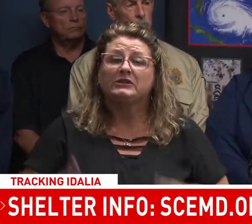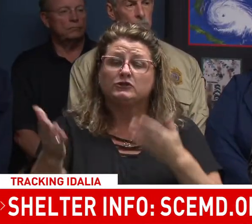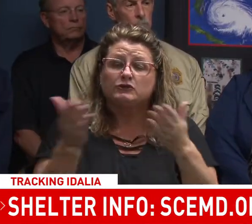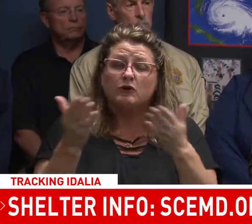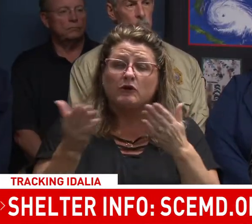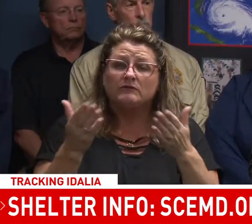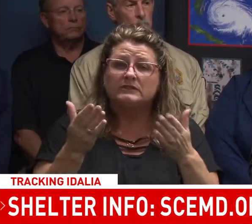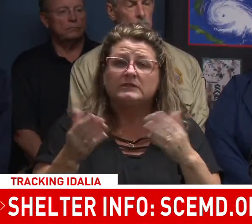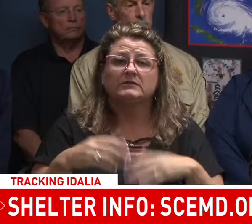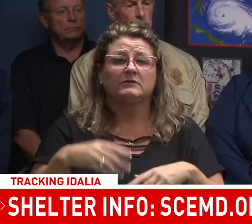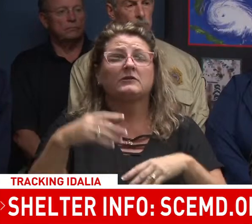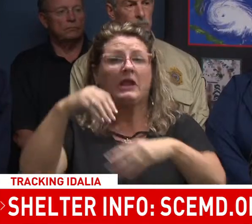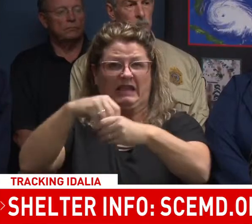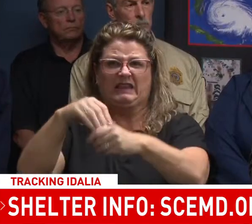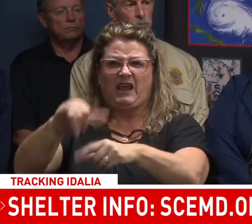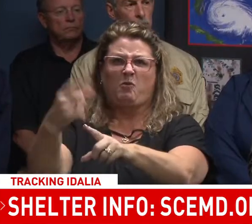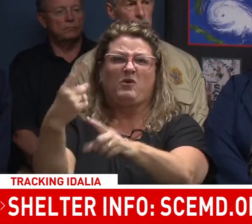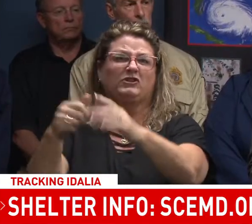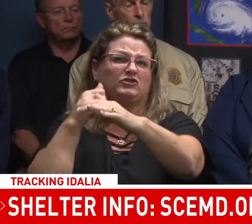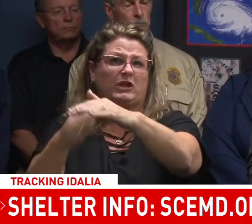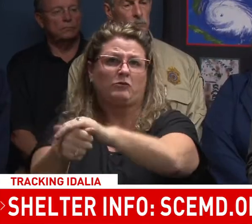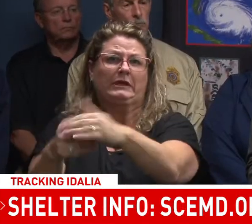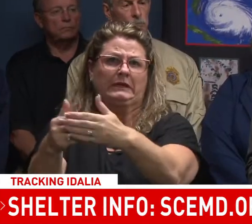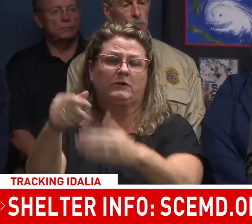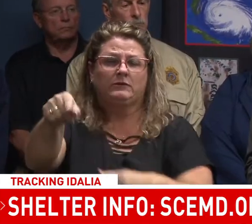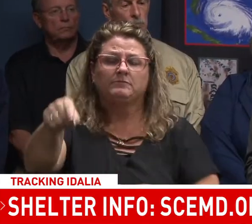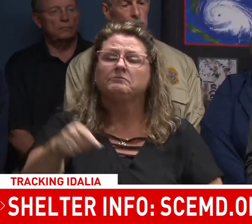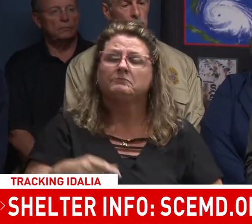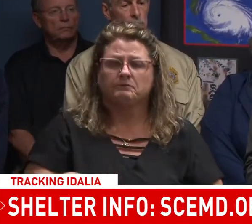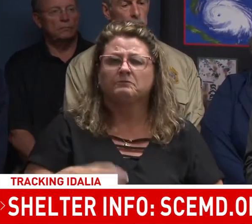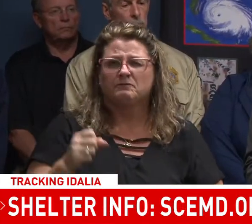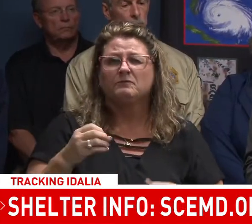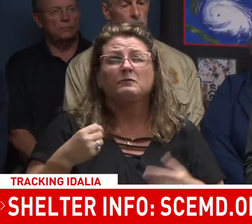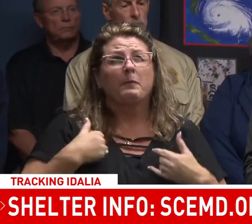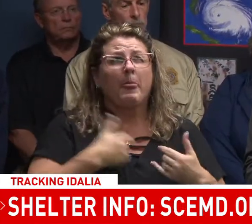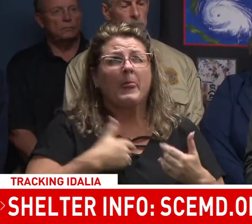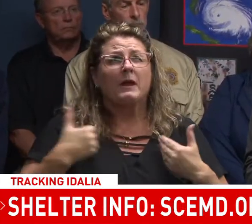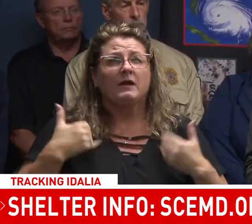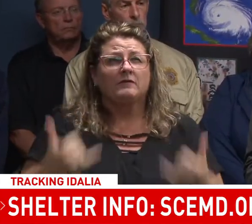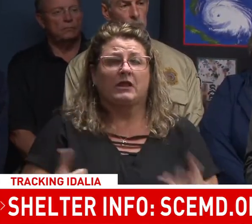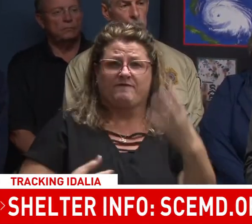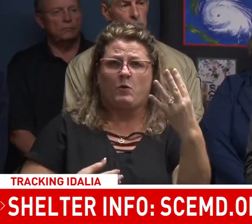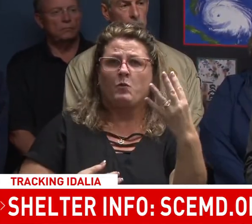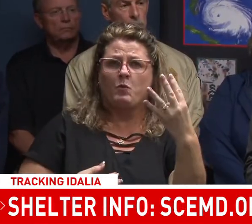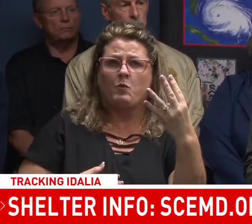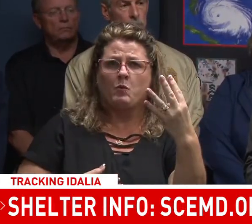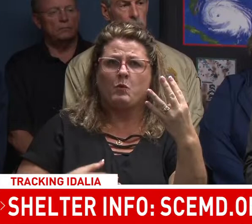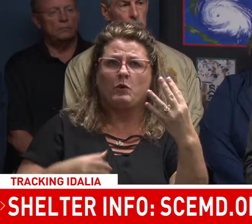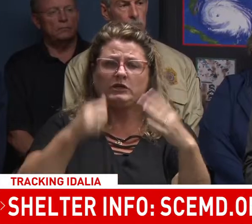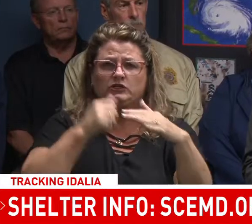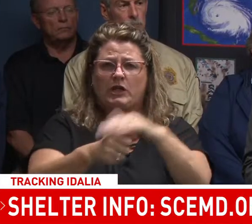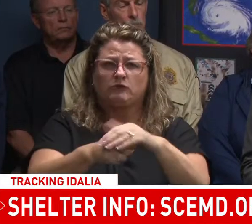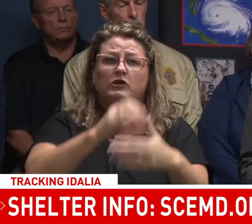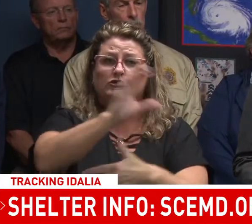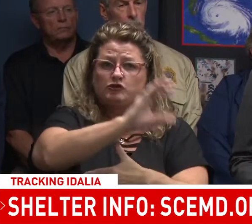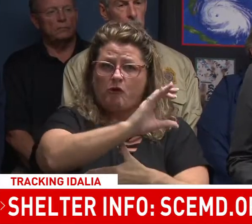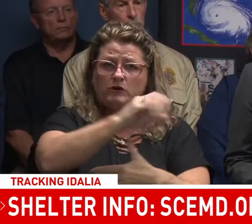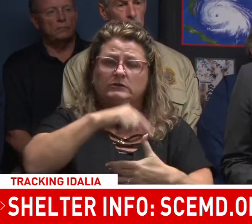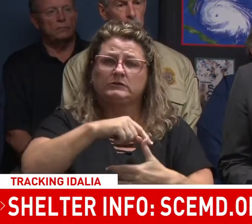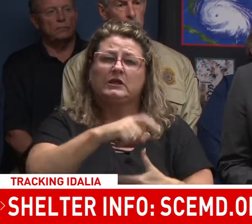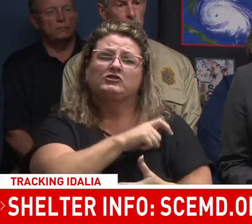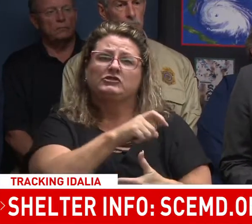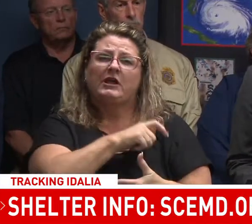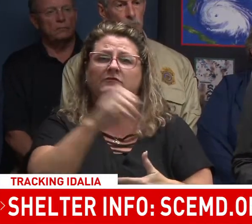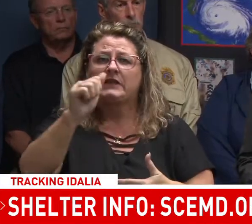already in one shelter. So currently we have the 4 shelters. We have one in Charleston at the Sheriff's